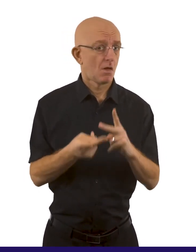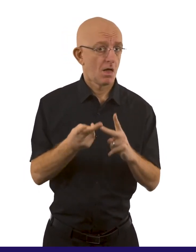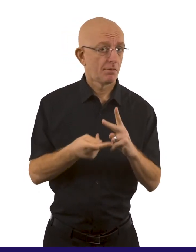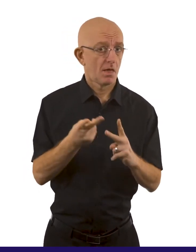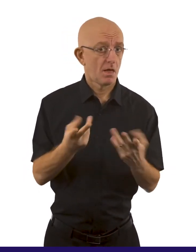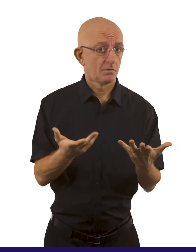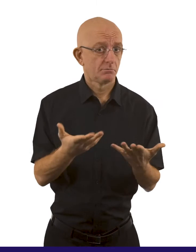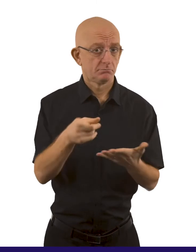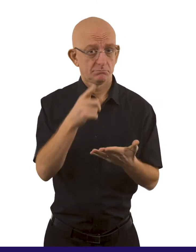Other.